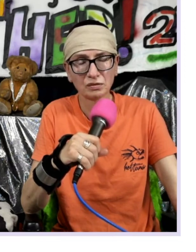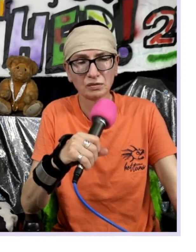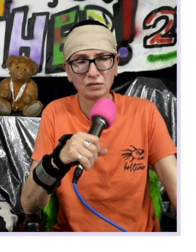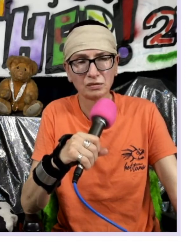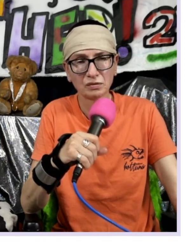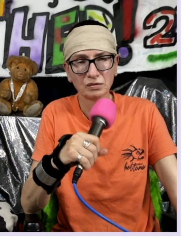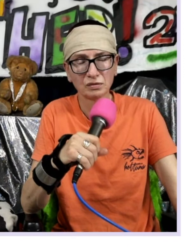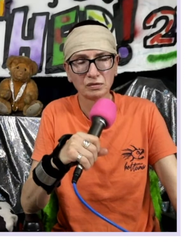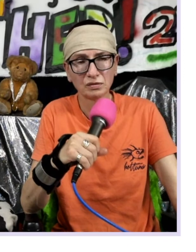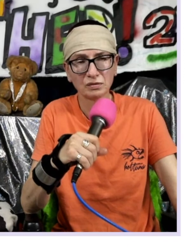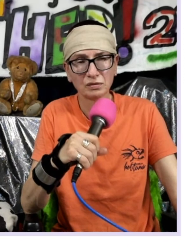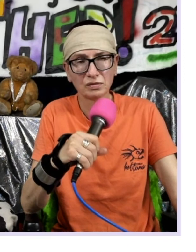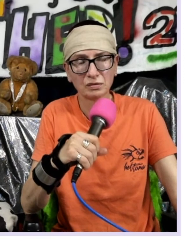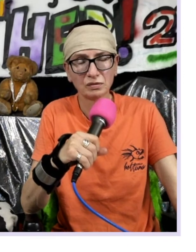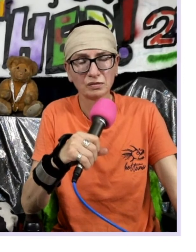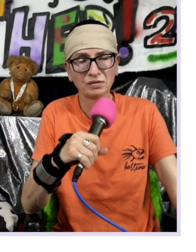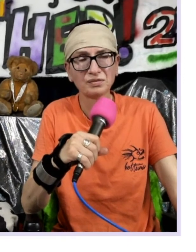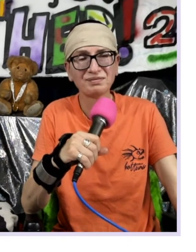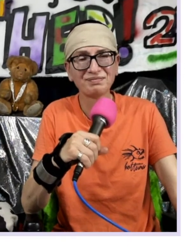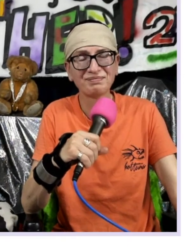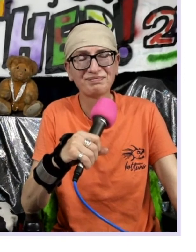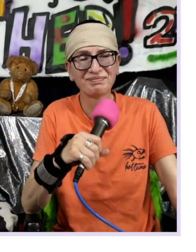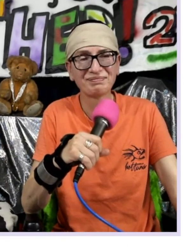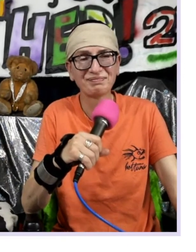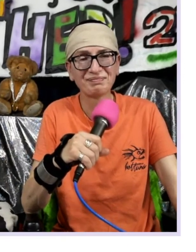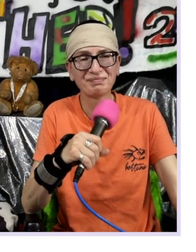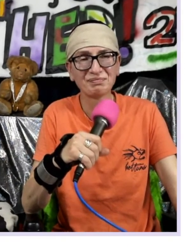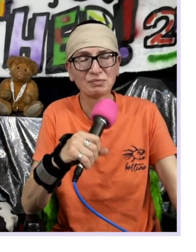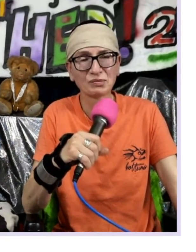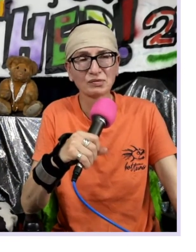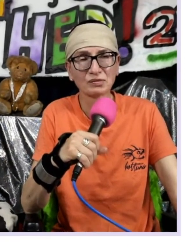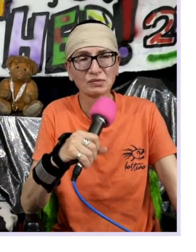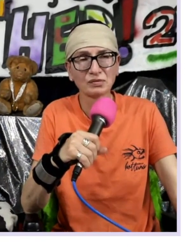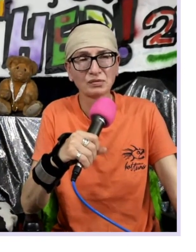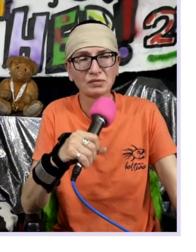using Photoshop. Two lovely people brought me a